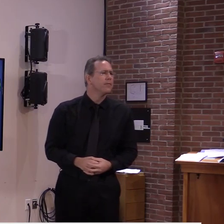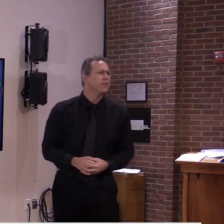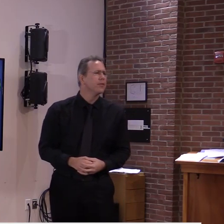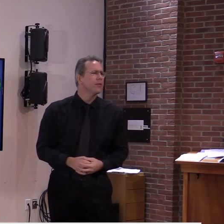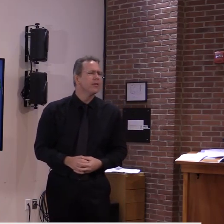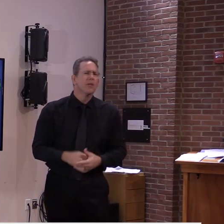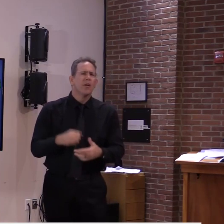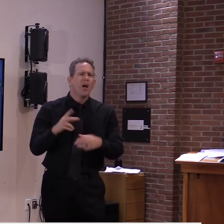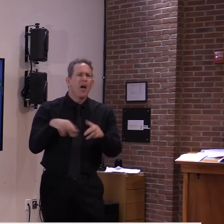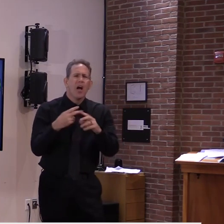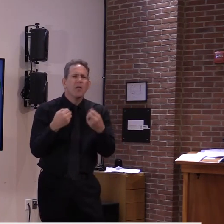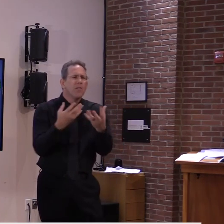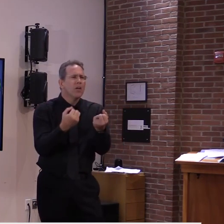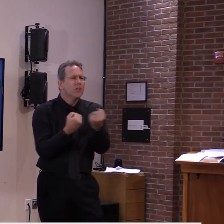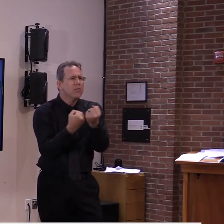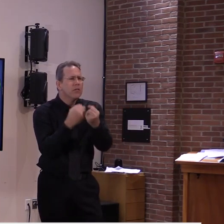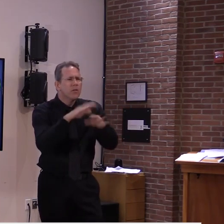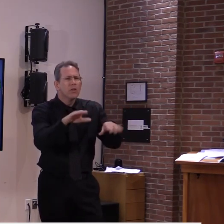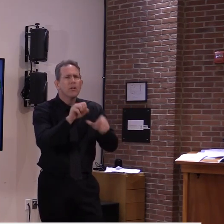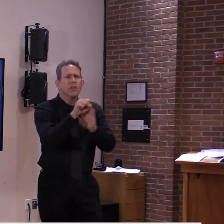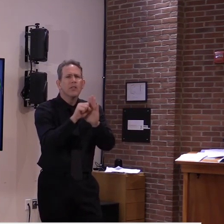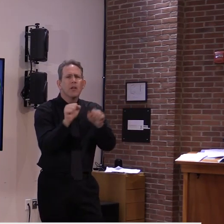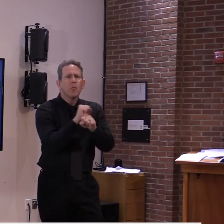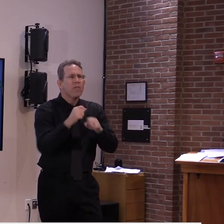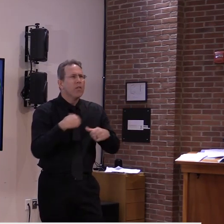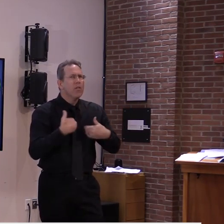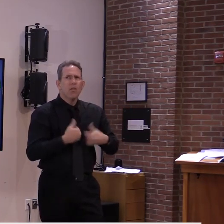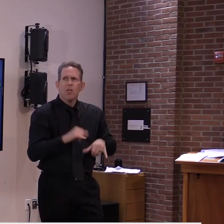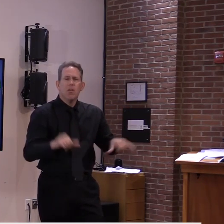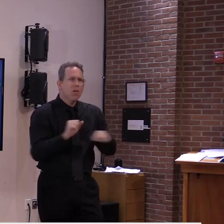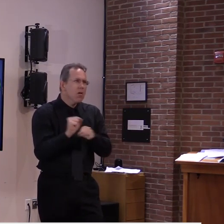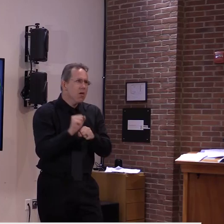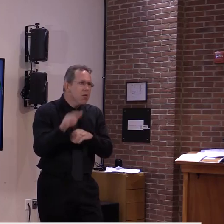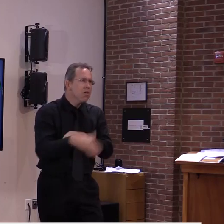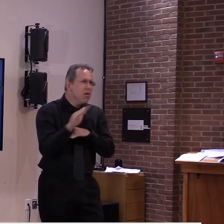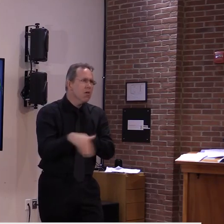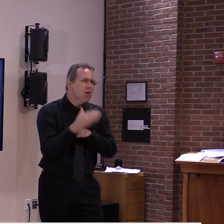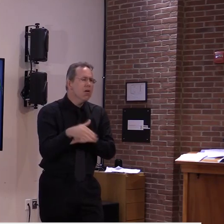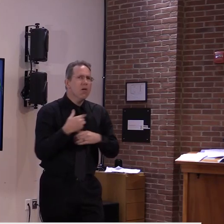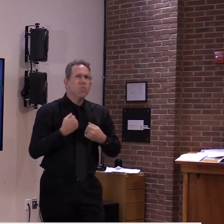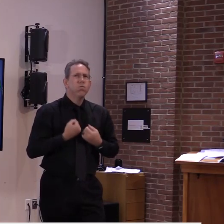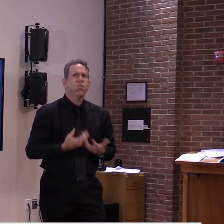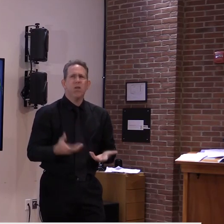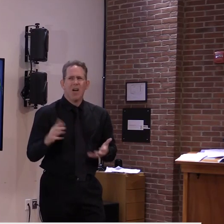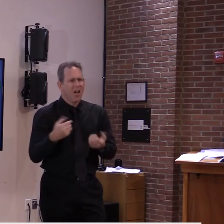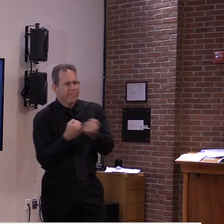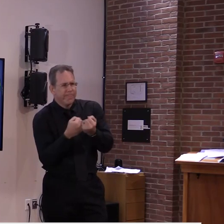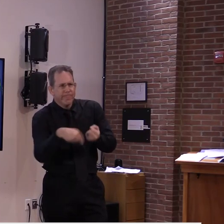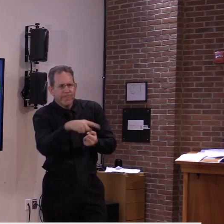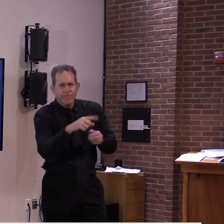have a variety of employee assistance programs throughout the state. So